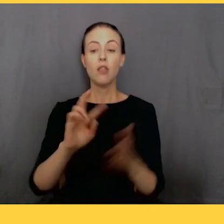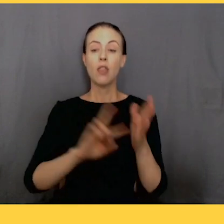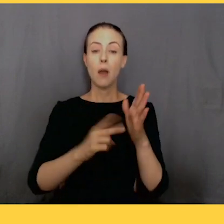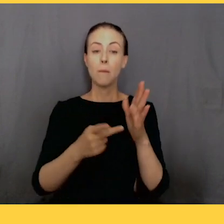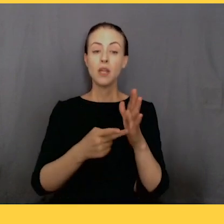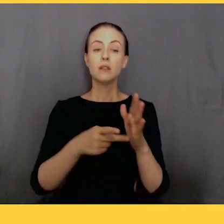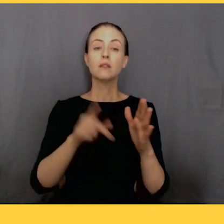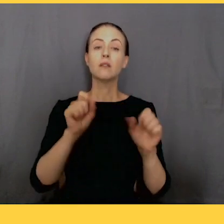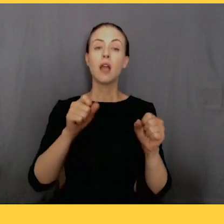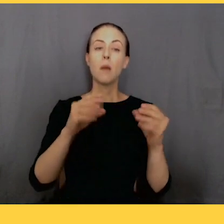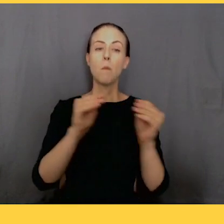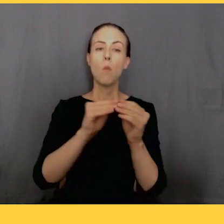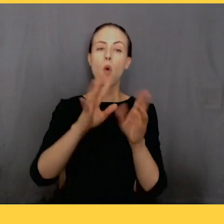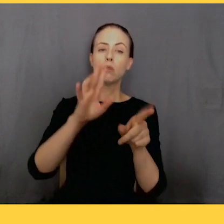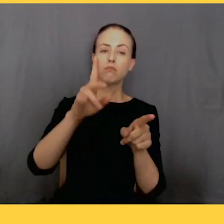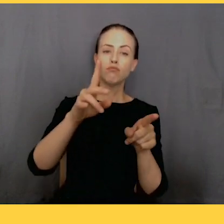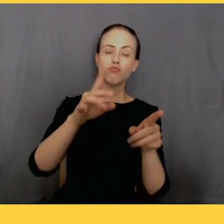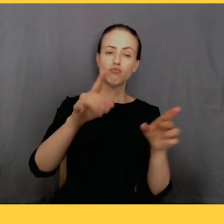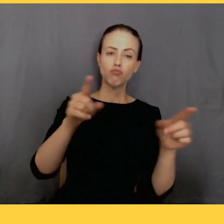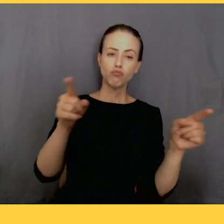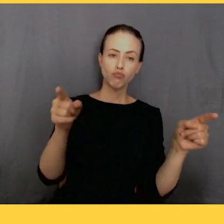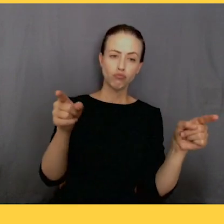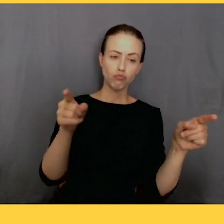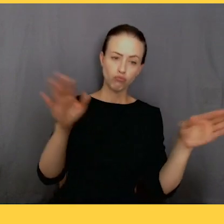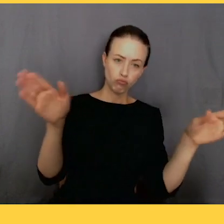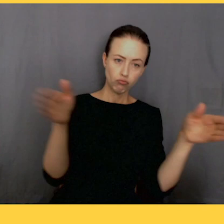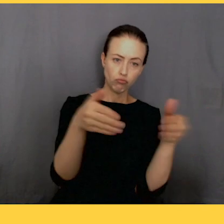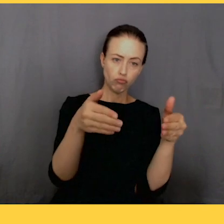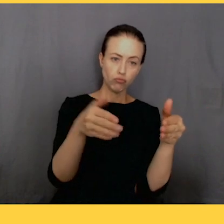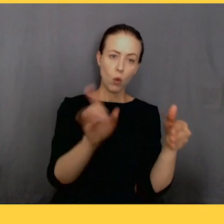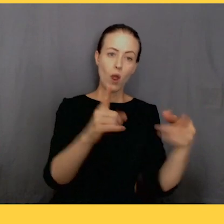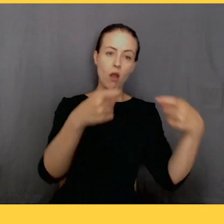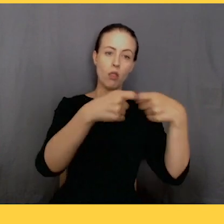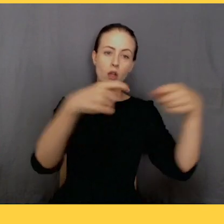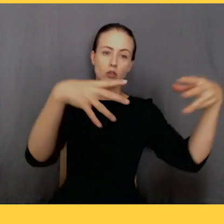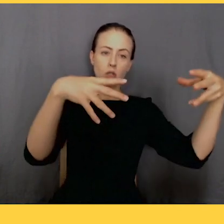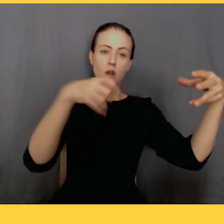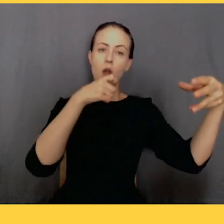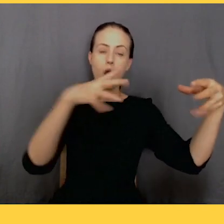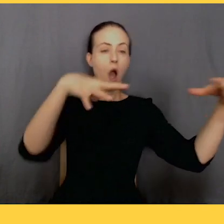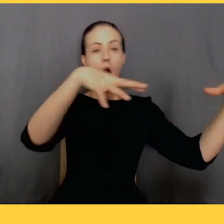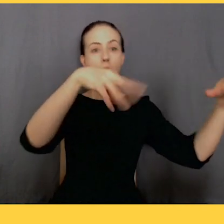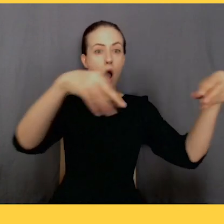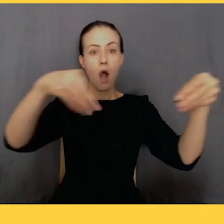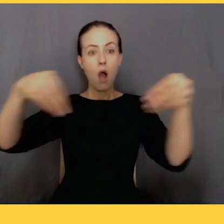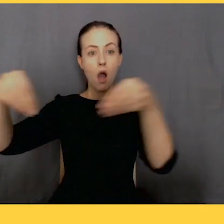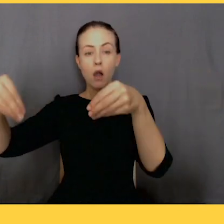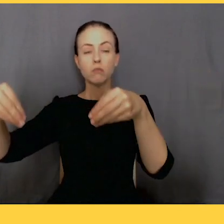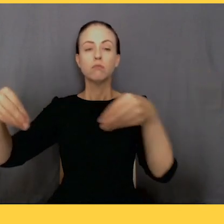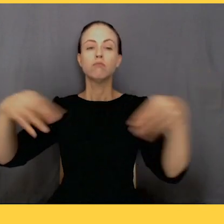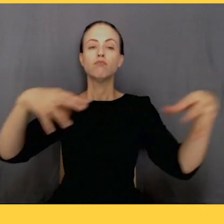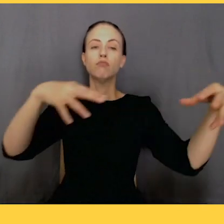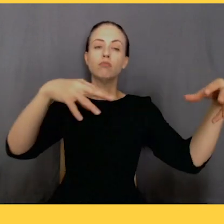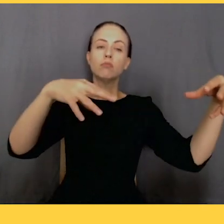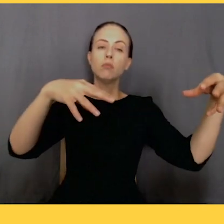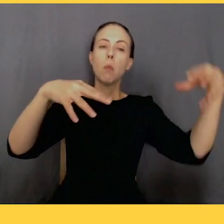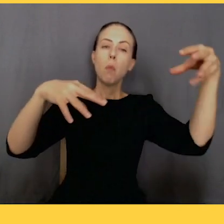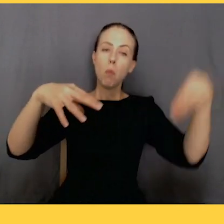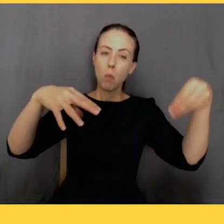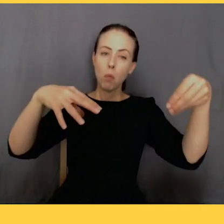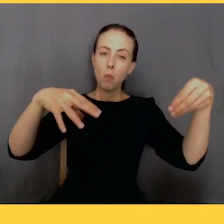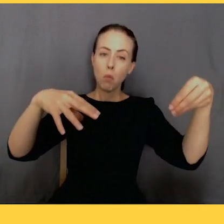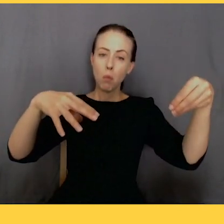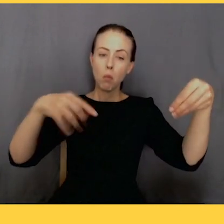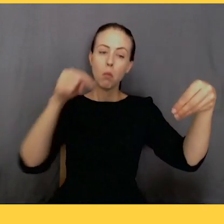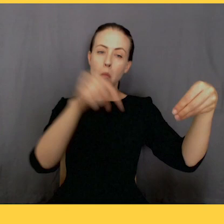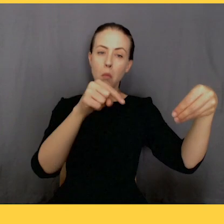event. We plan to have upwards of 2,600 weather stations by the year 2024. I think by the end of this